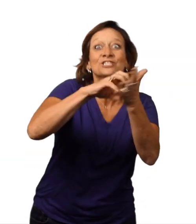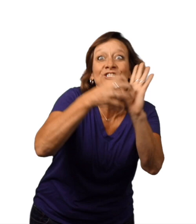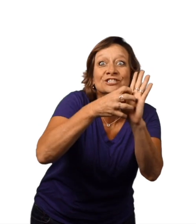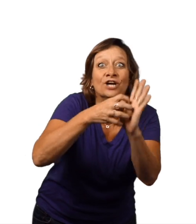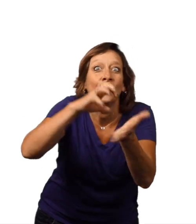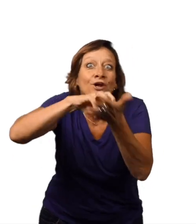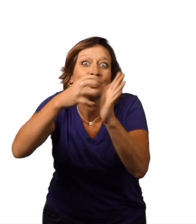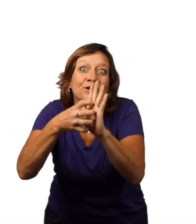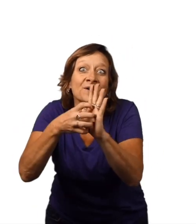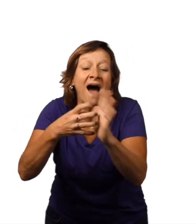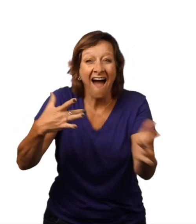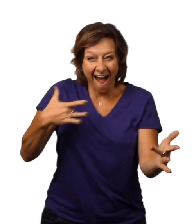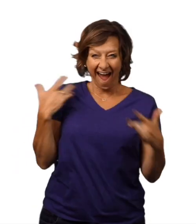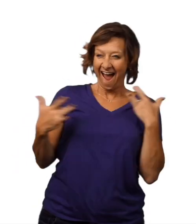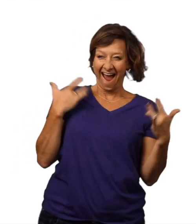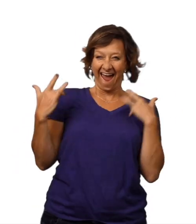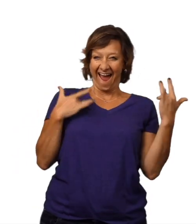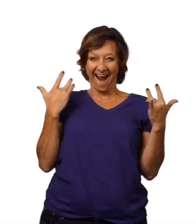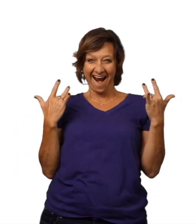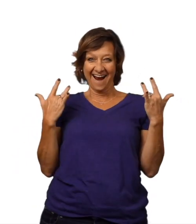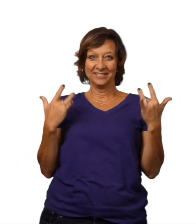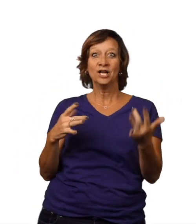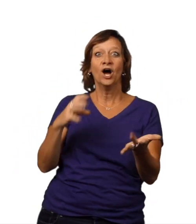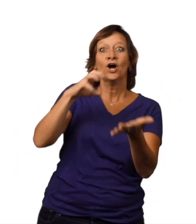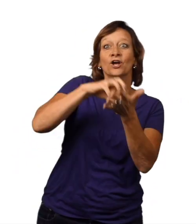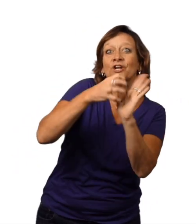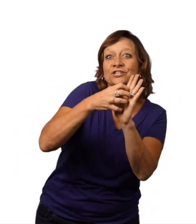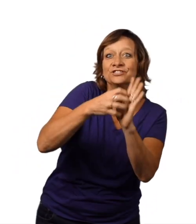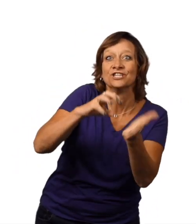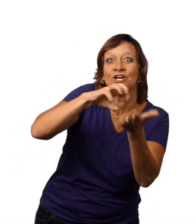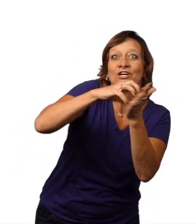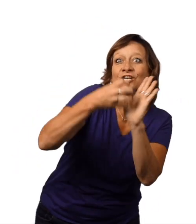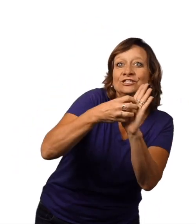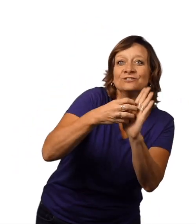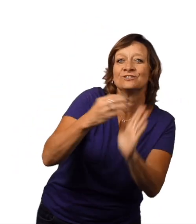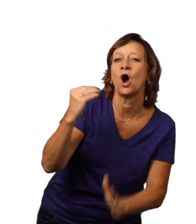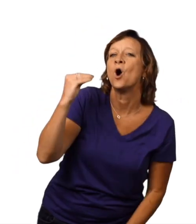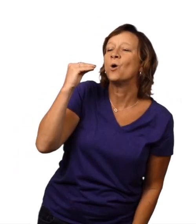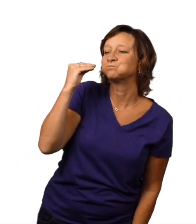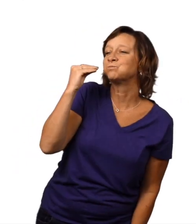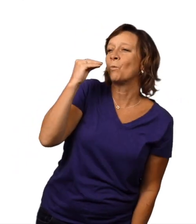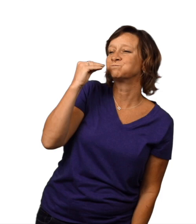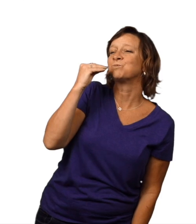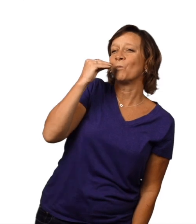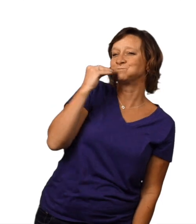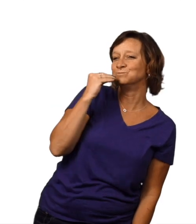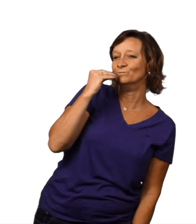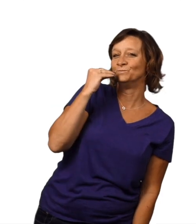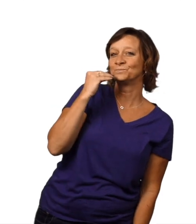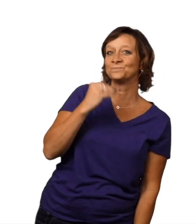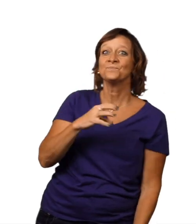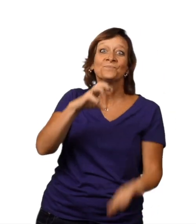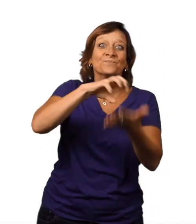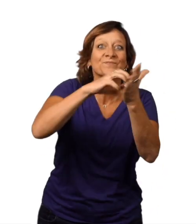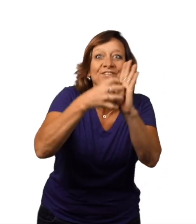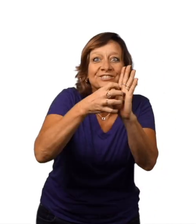Cookies, cookies. Excited, excited, excited. Cookies, cookies. Chomp, chomp, chomp.